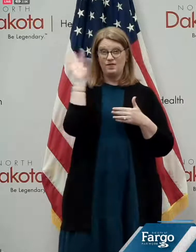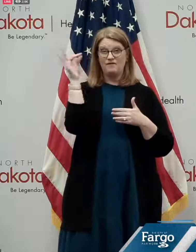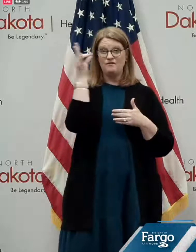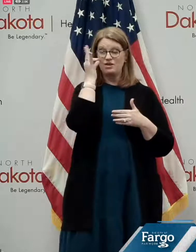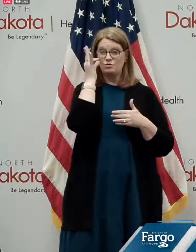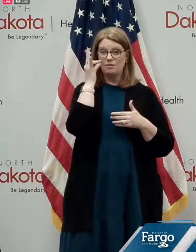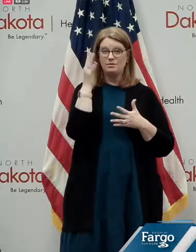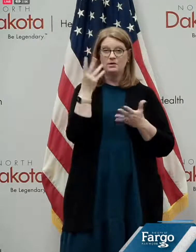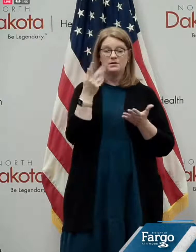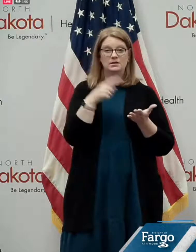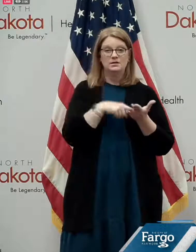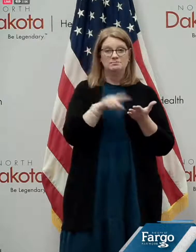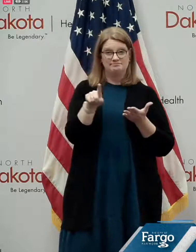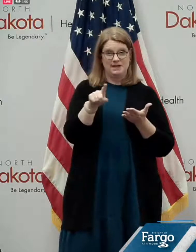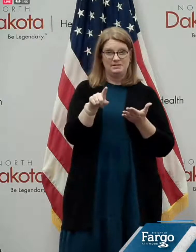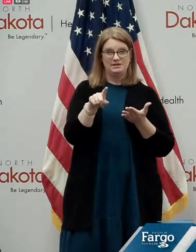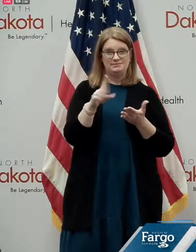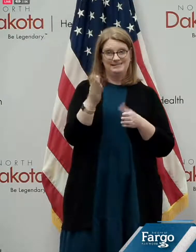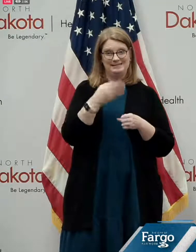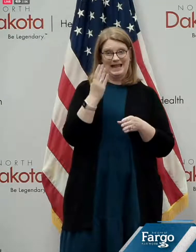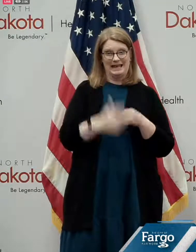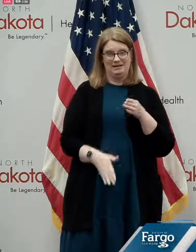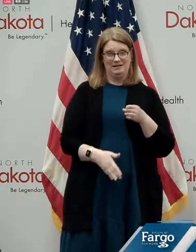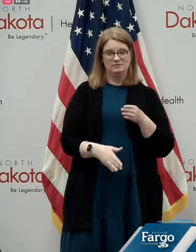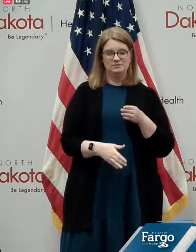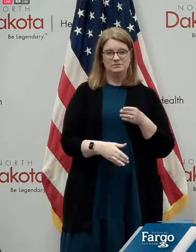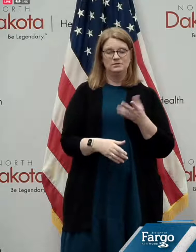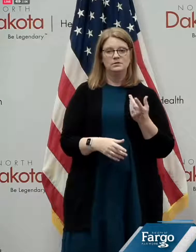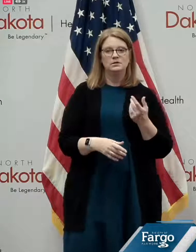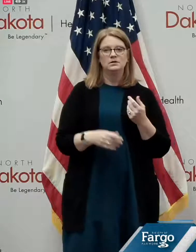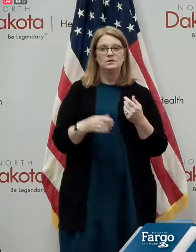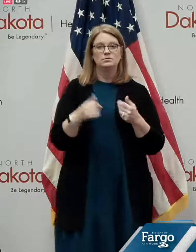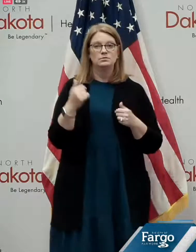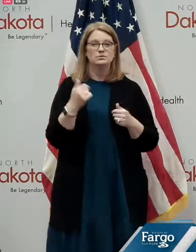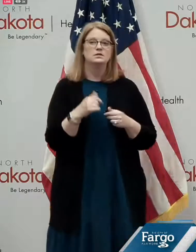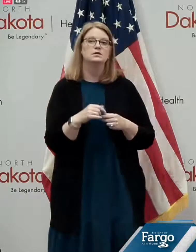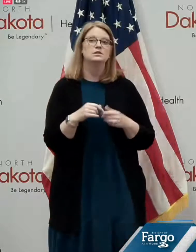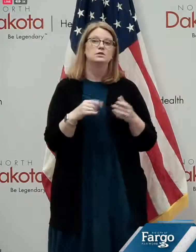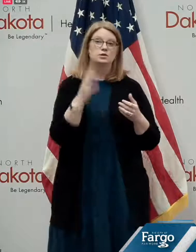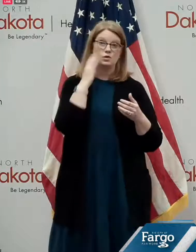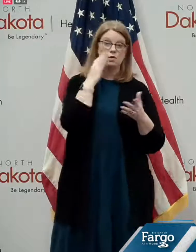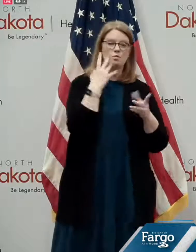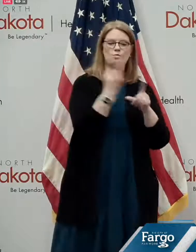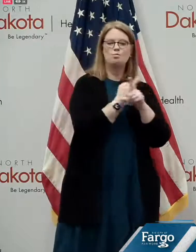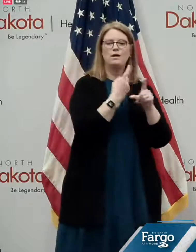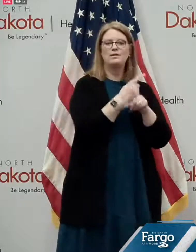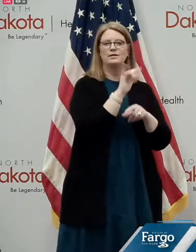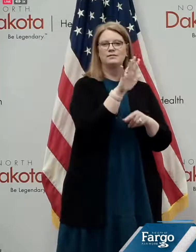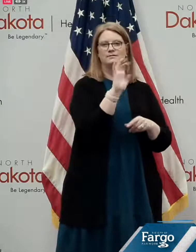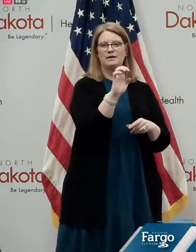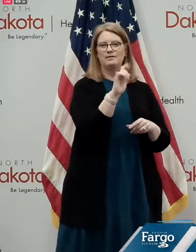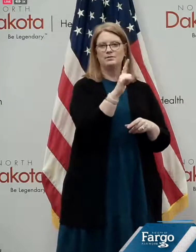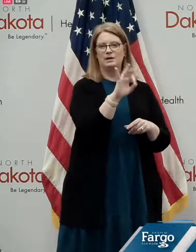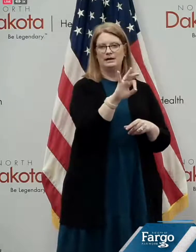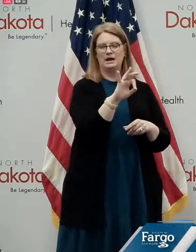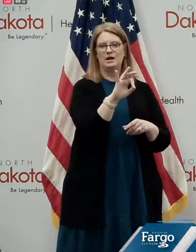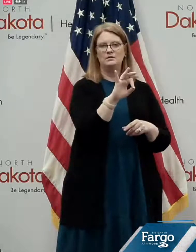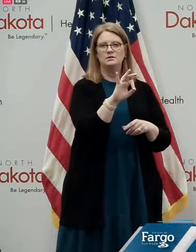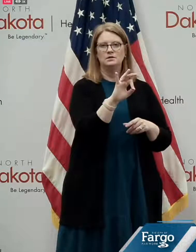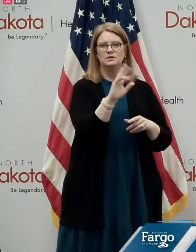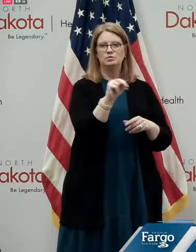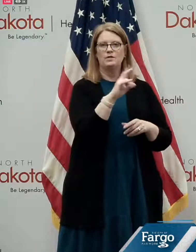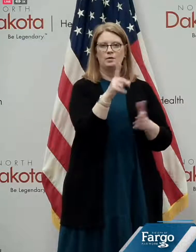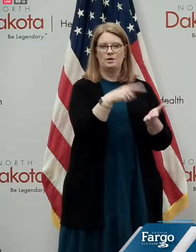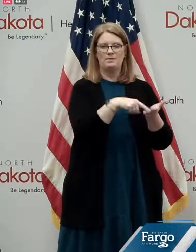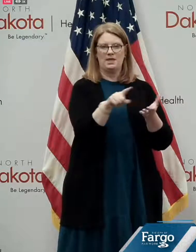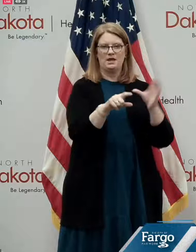unemployment compensation benefit is ending. Again, that was on top, $600 on top of the $529 that North Dakota